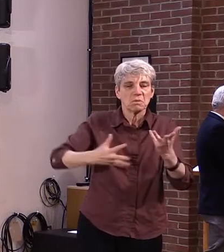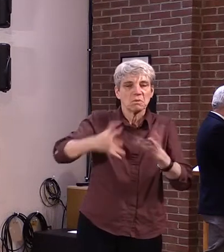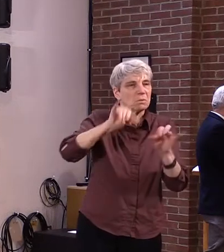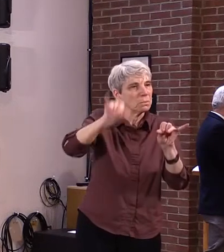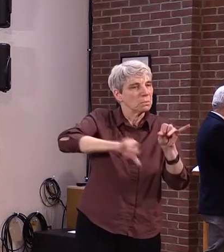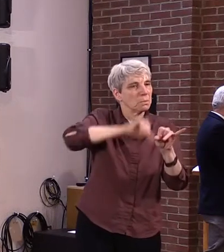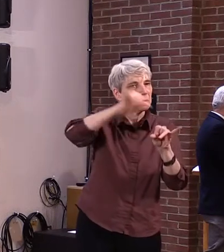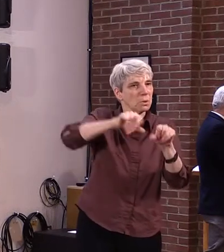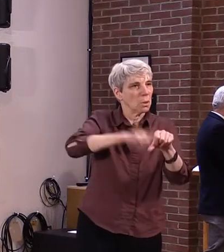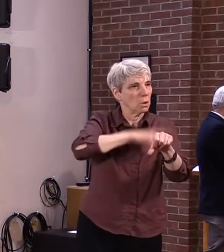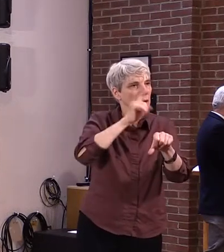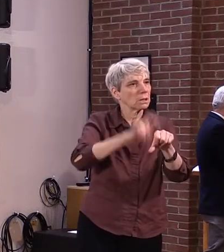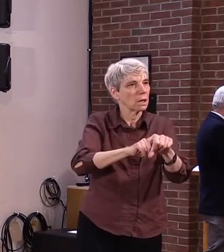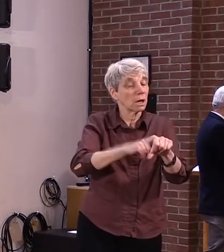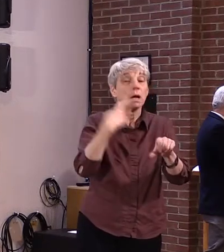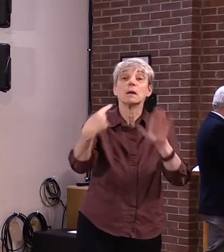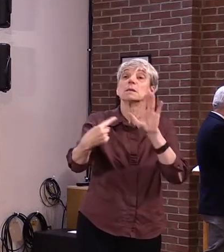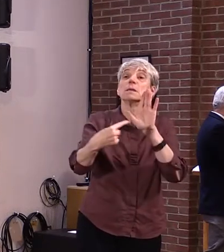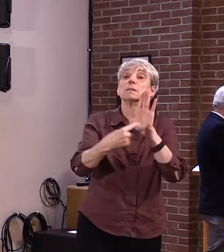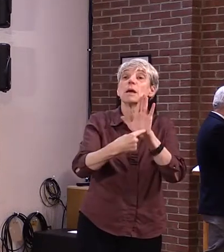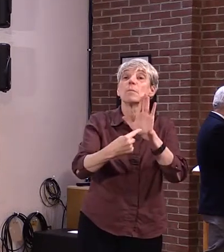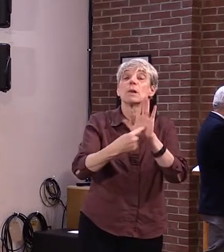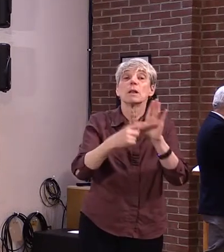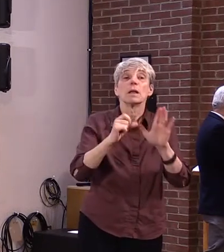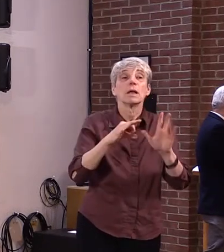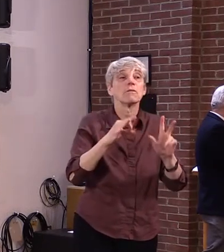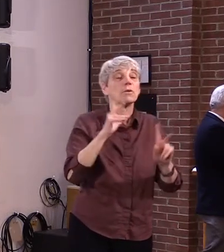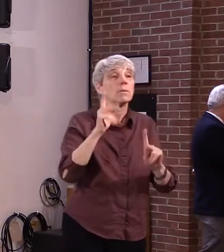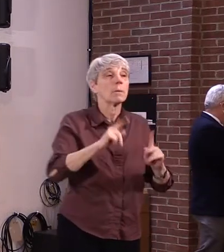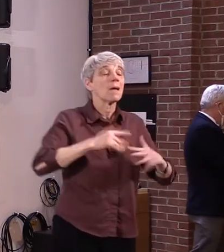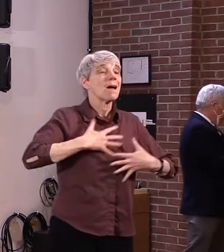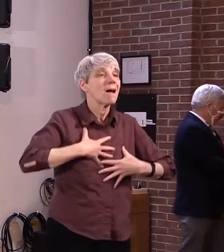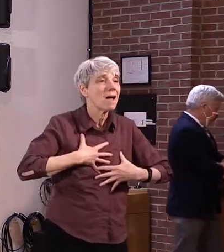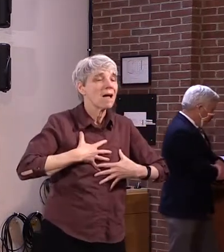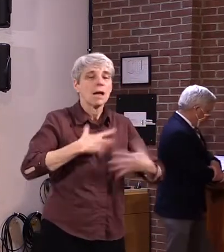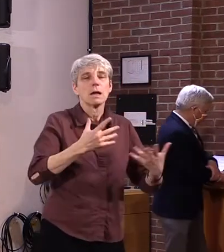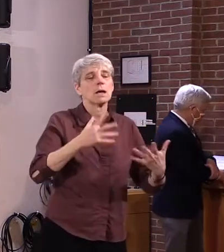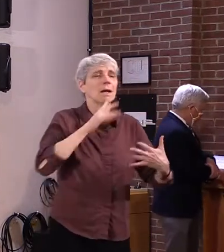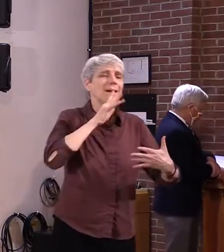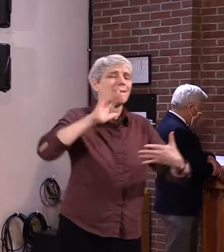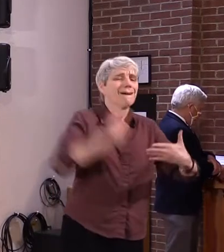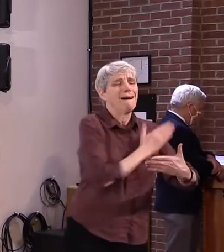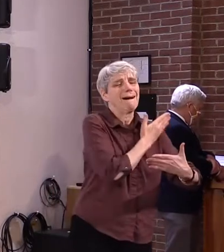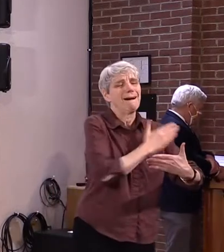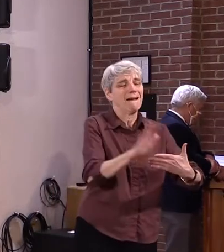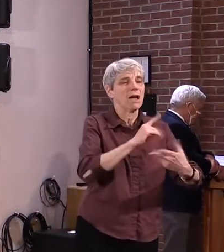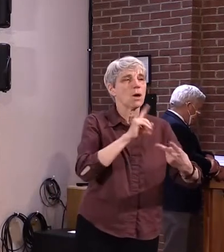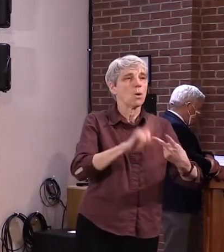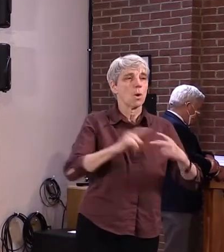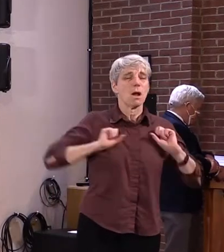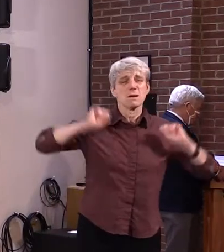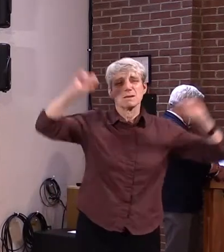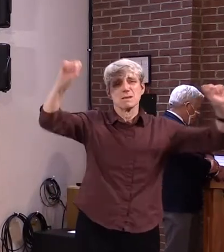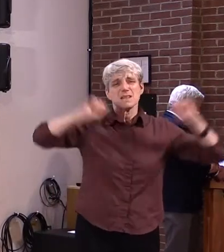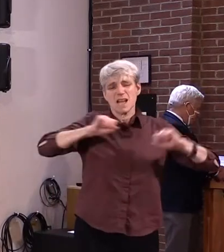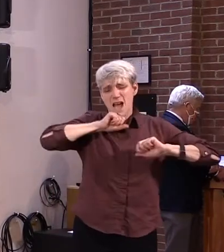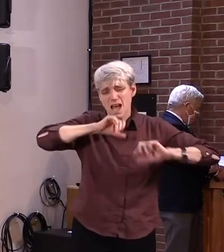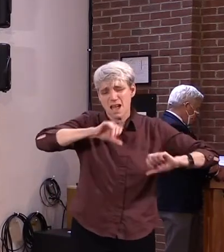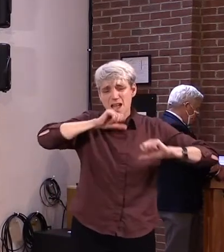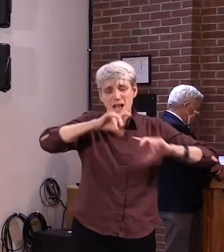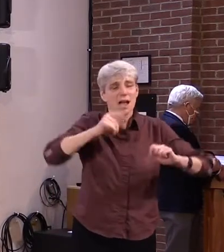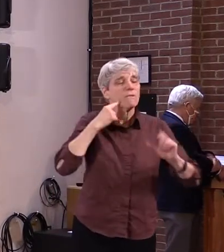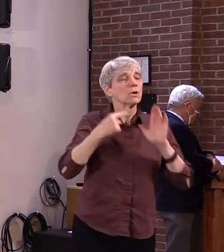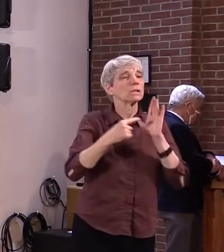there are reports of singing or exercising, like in a choir practice or an aerobic class